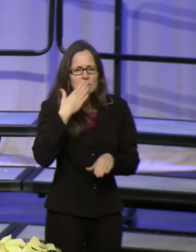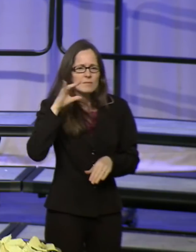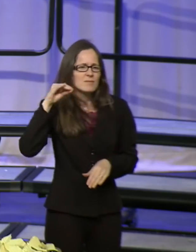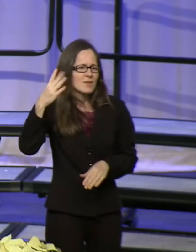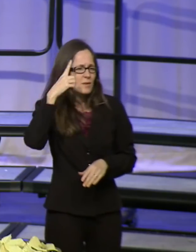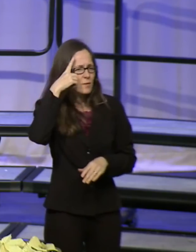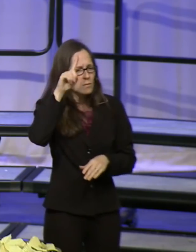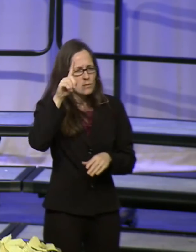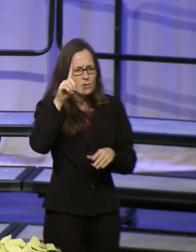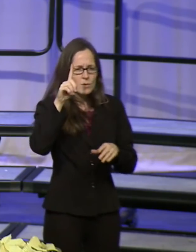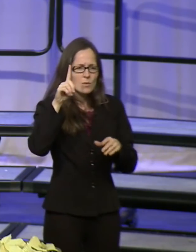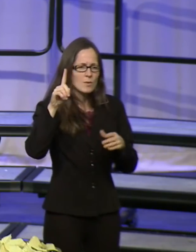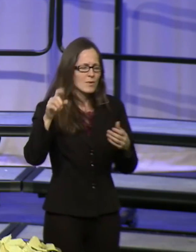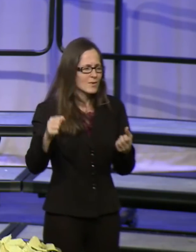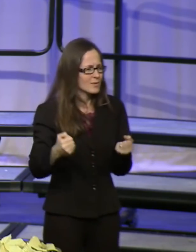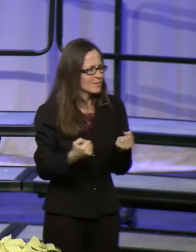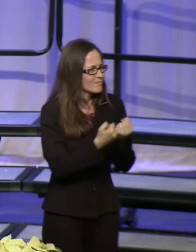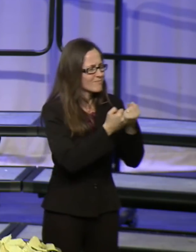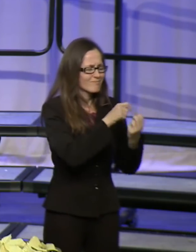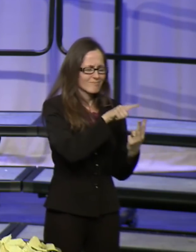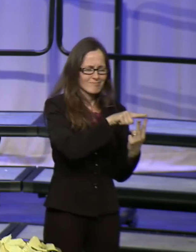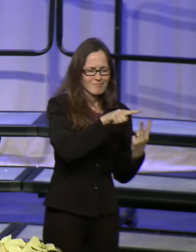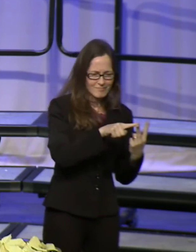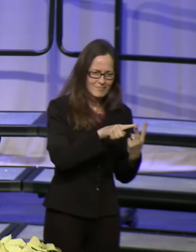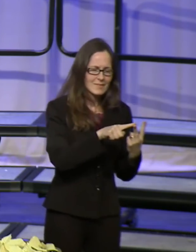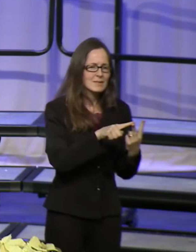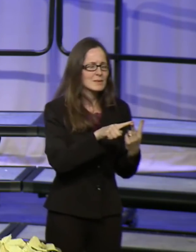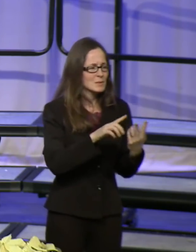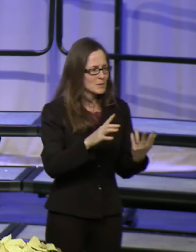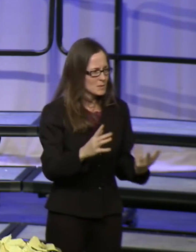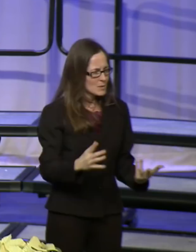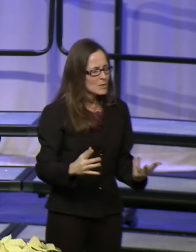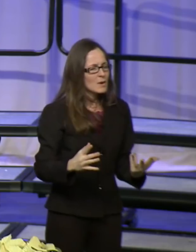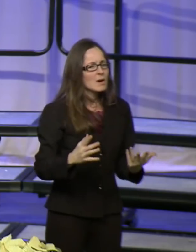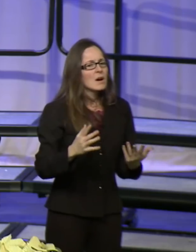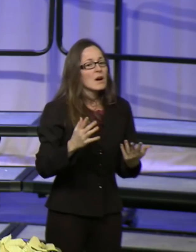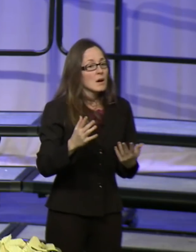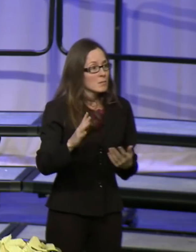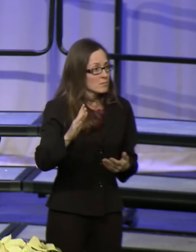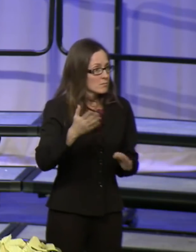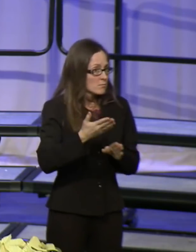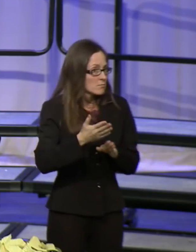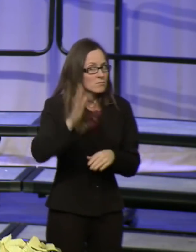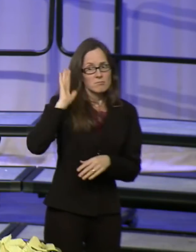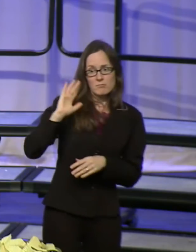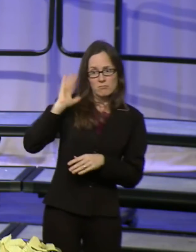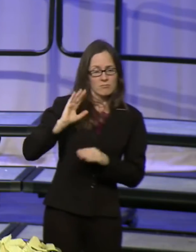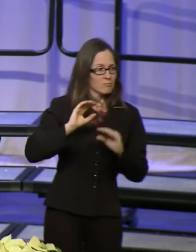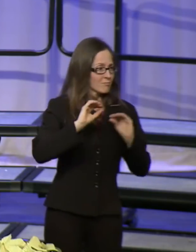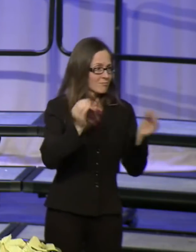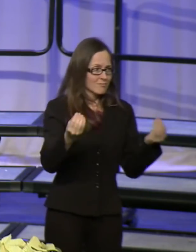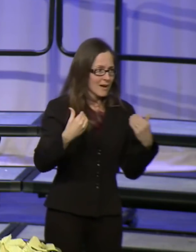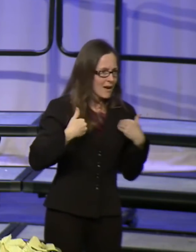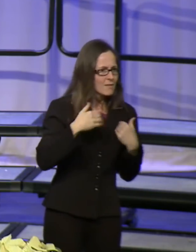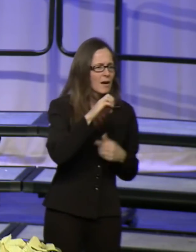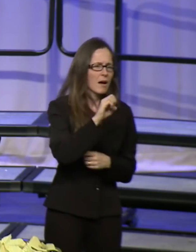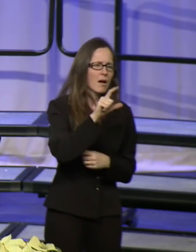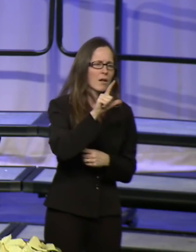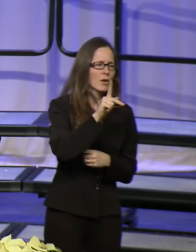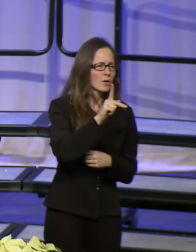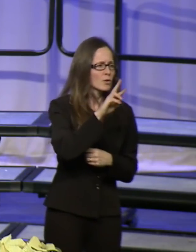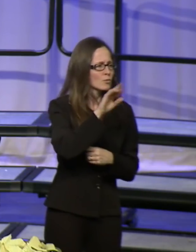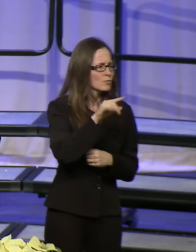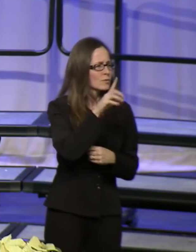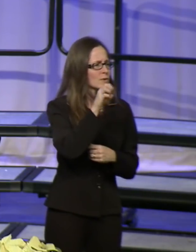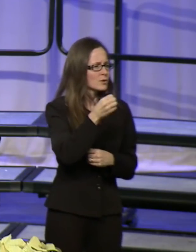turn on this earth, in a place that goes back to way before there ever even was an Elkridge Landing or three Ellicott brothers or a writer